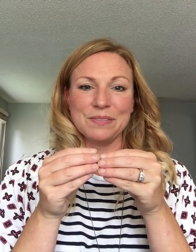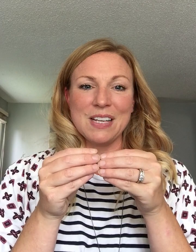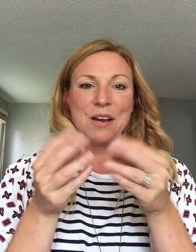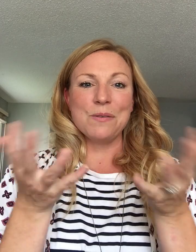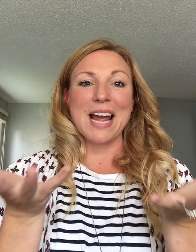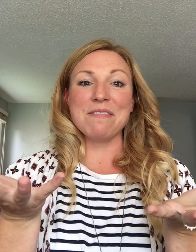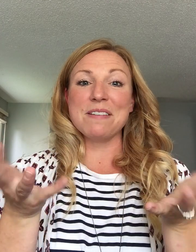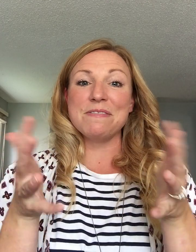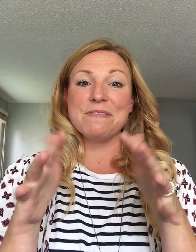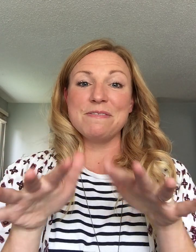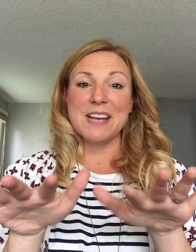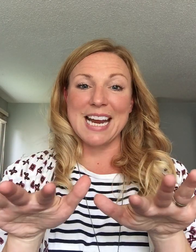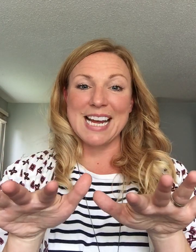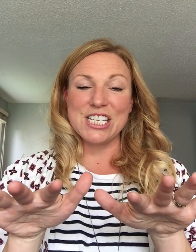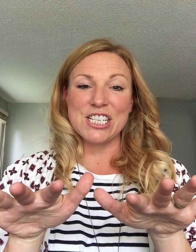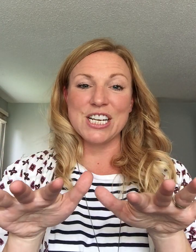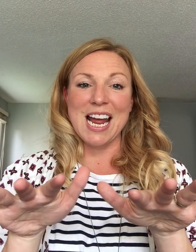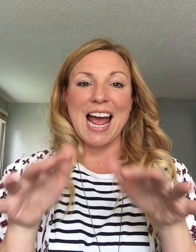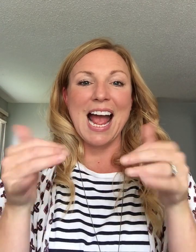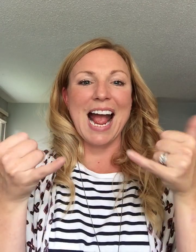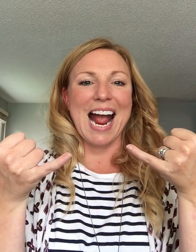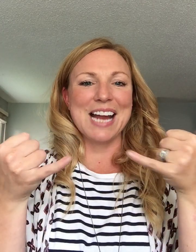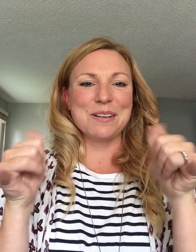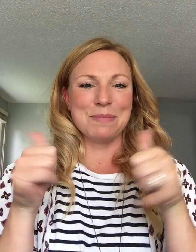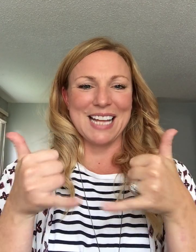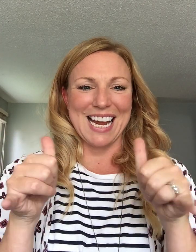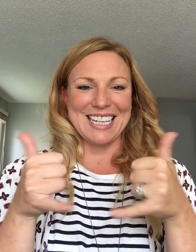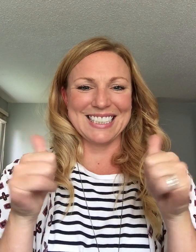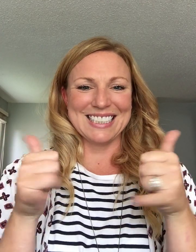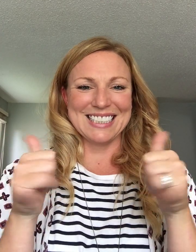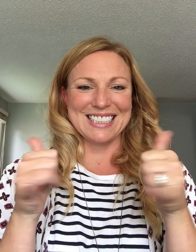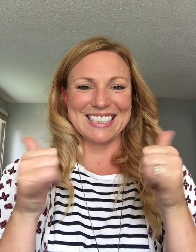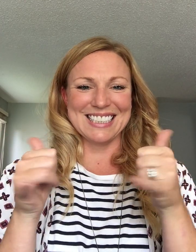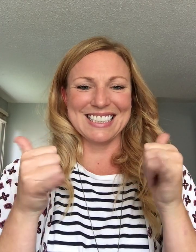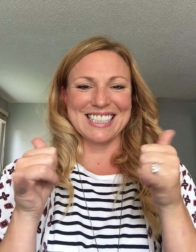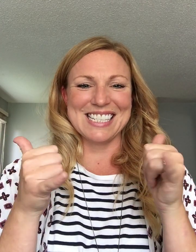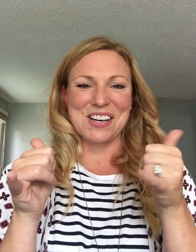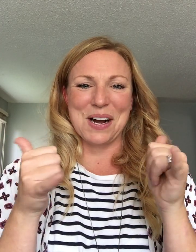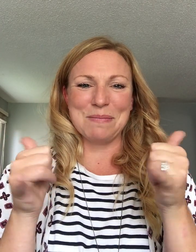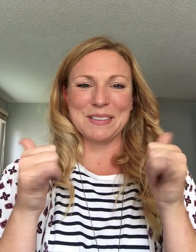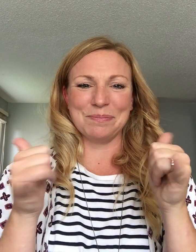We have finish and play. Good job.